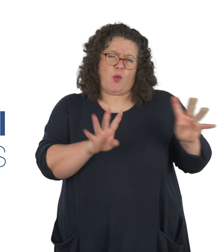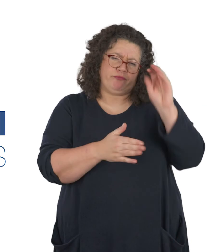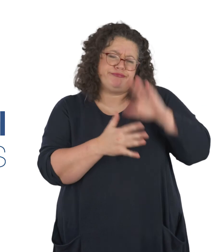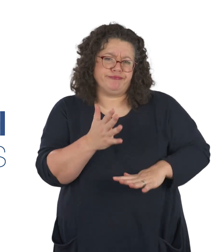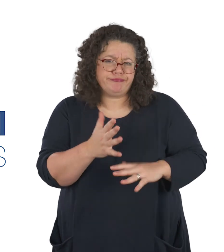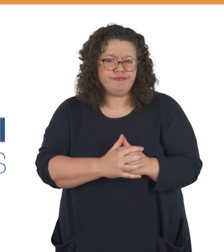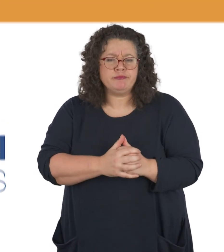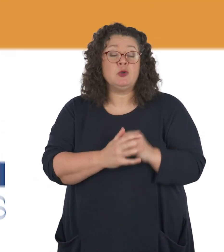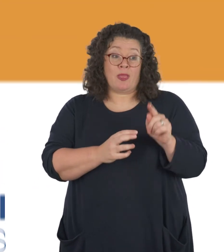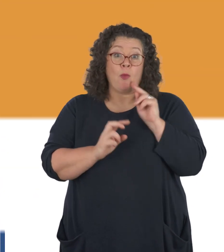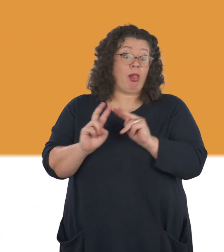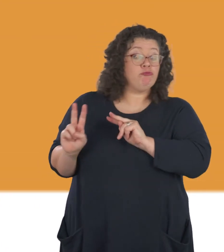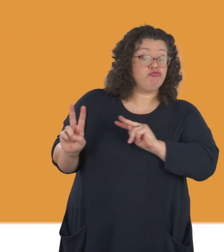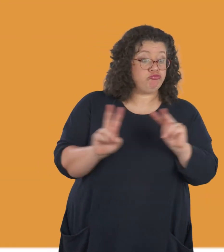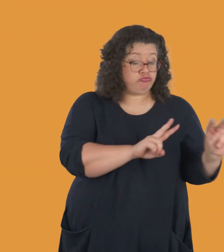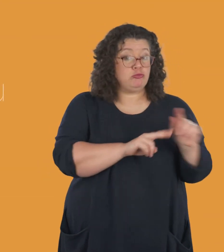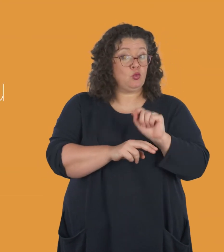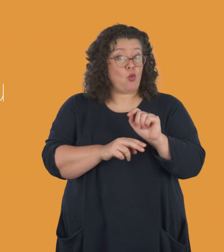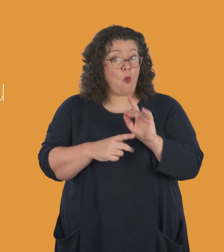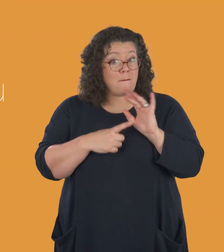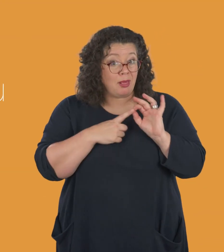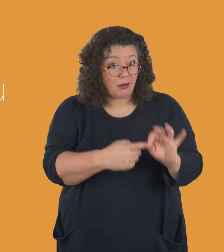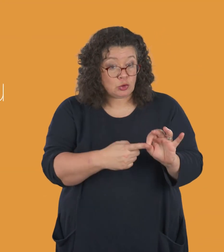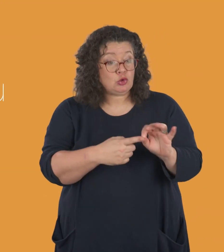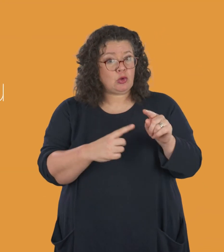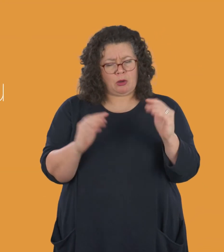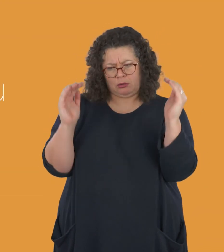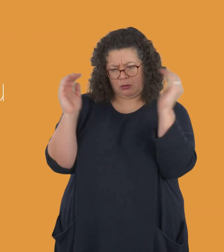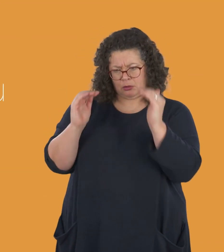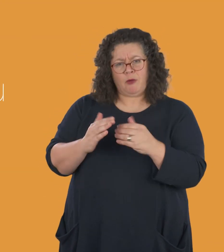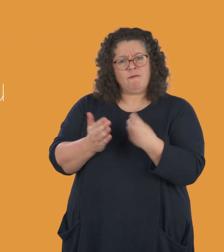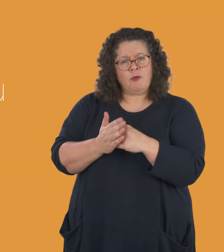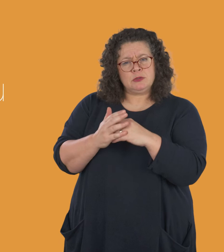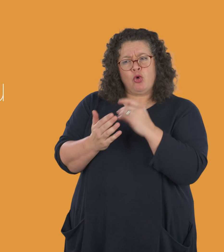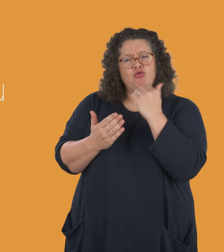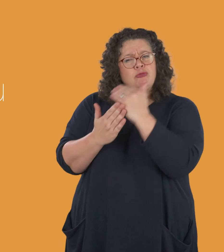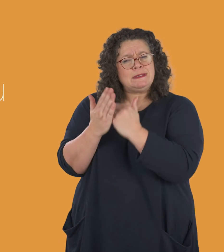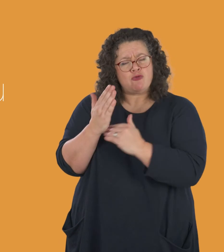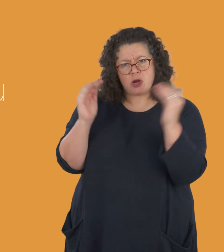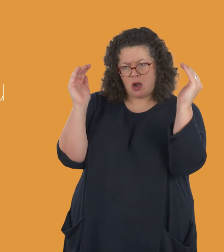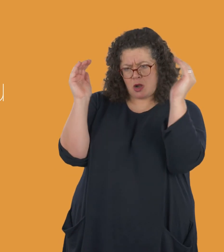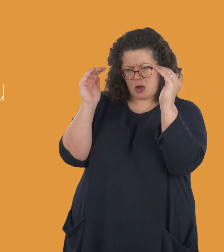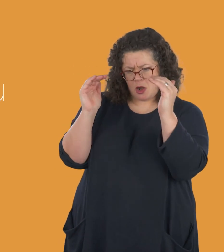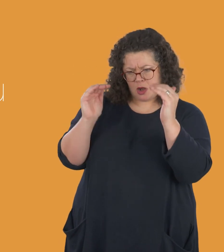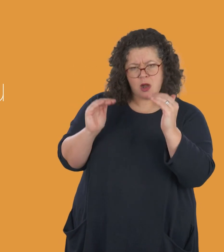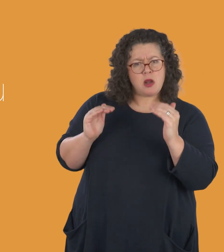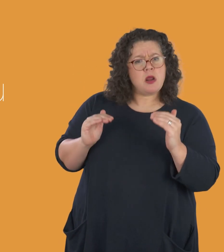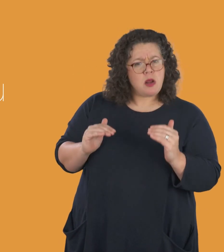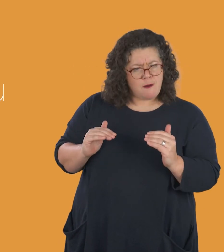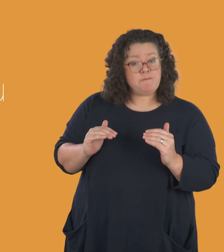We will notify you of the decision. If you are successful, you will receive an award letter and a copy of our terms and conditions to